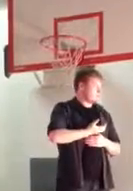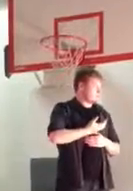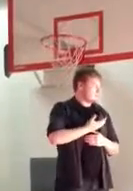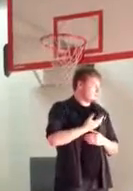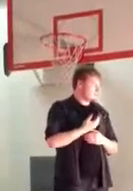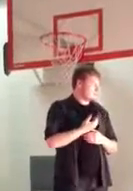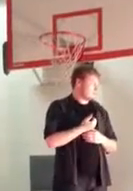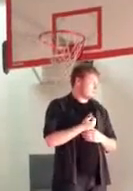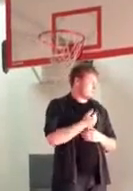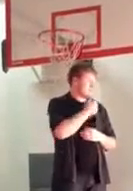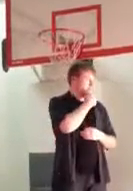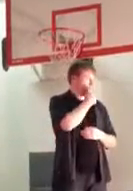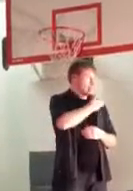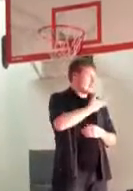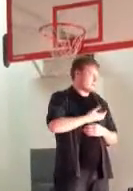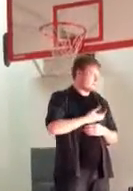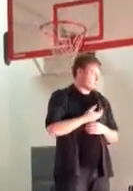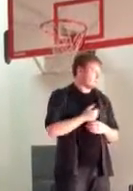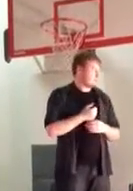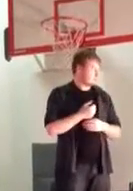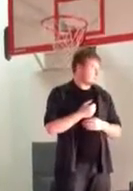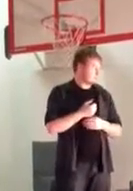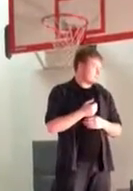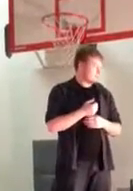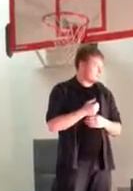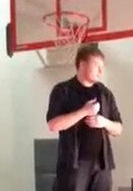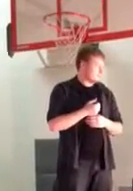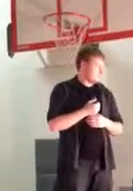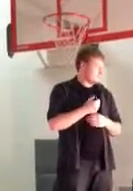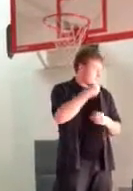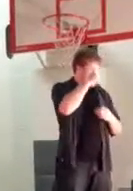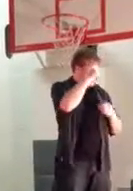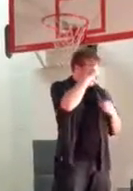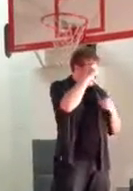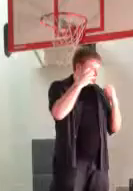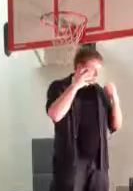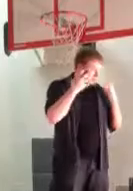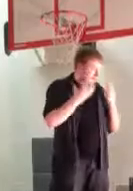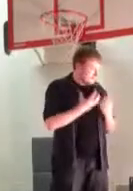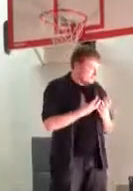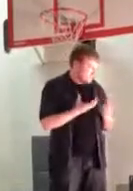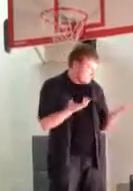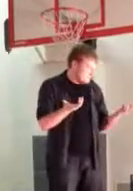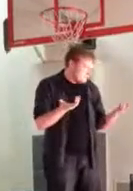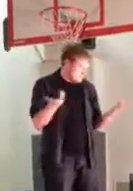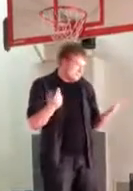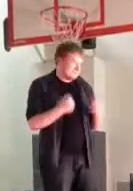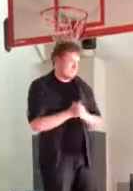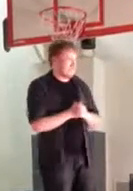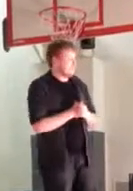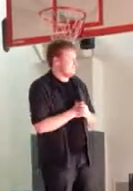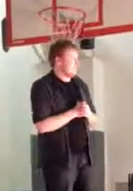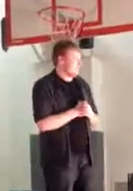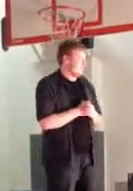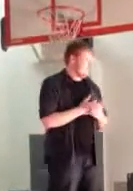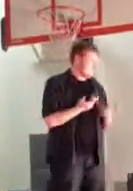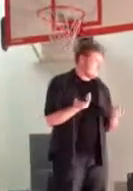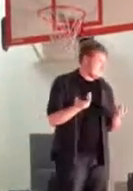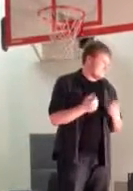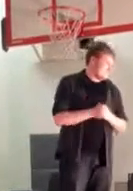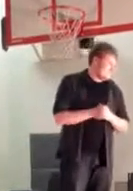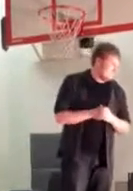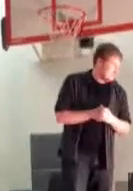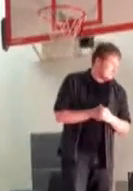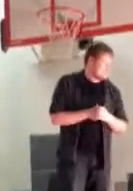And this is Santa Claus for his beard. Santa Claus. Santa Claus. Yeah. He's fat and he